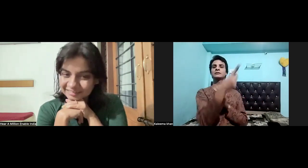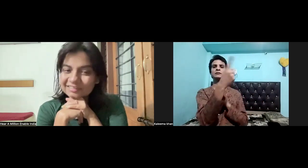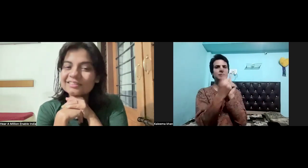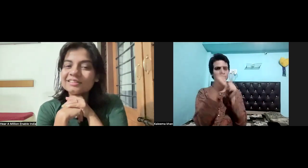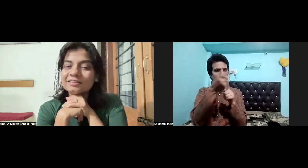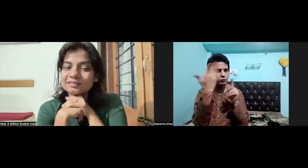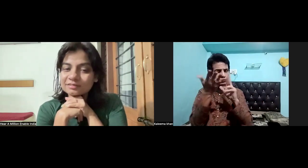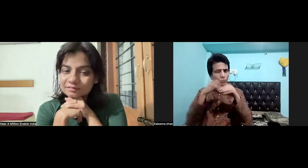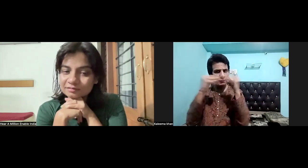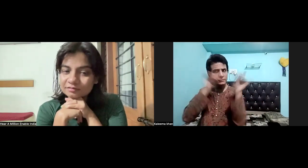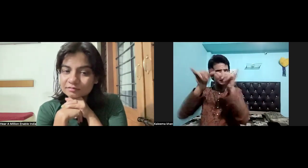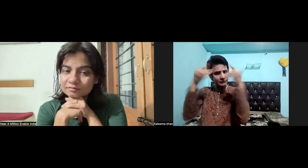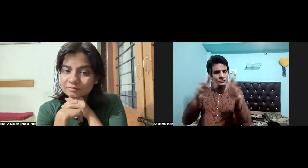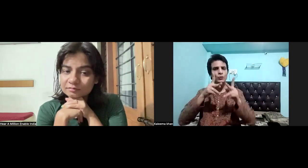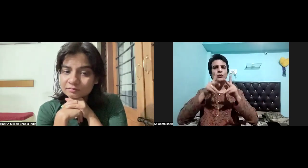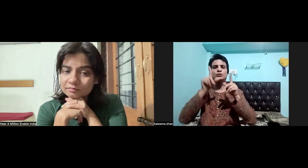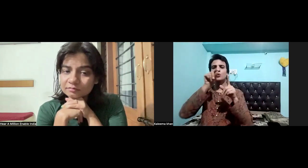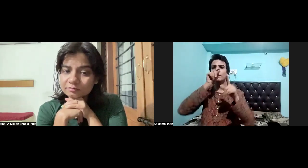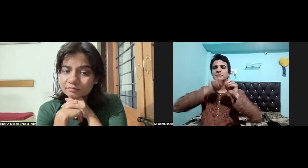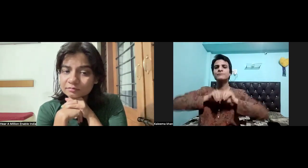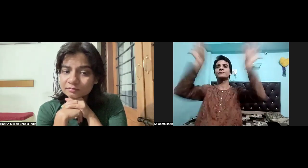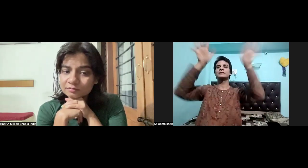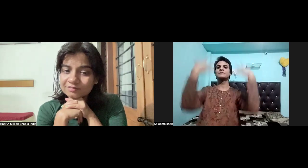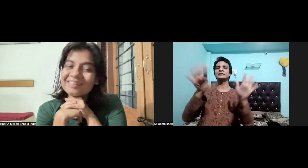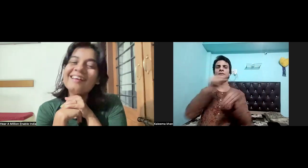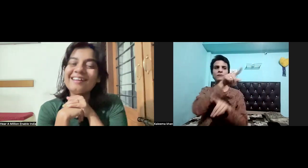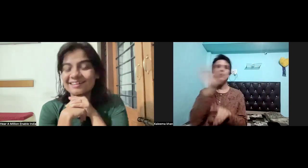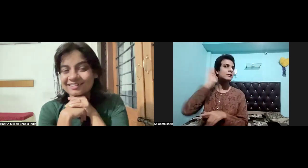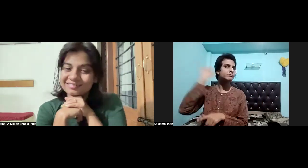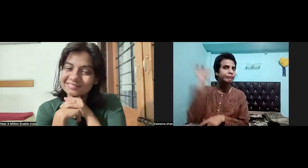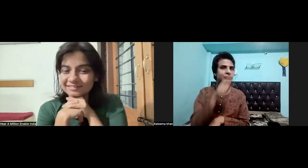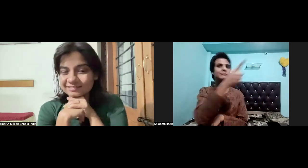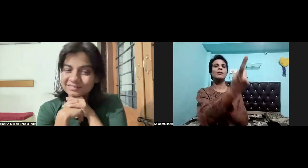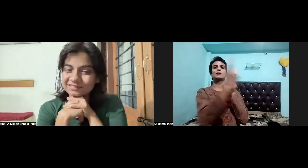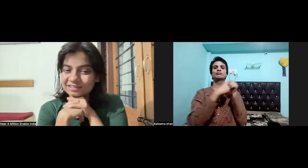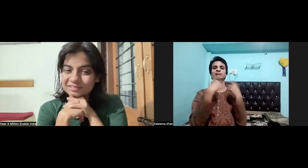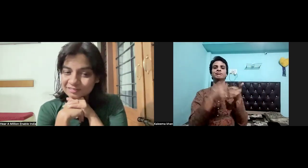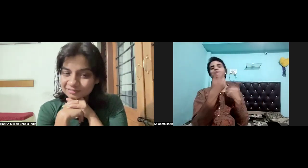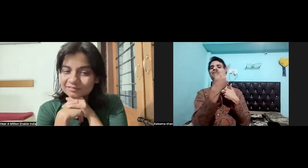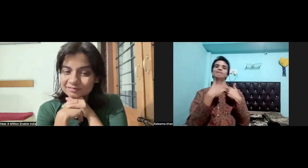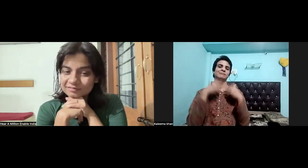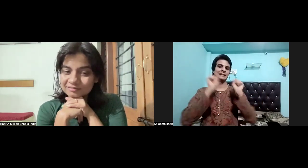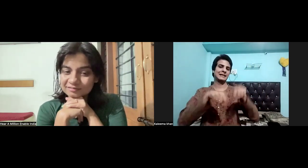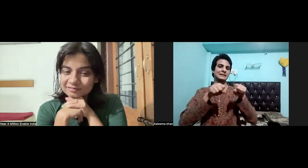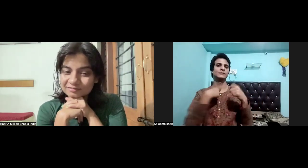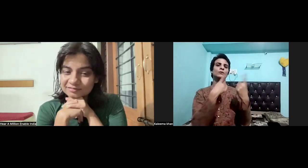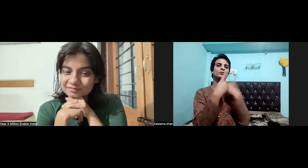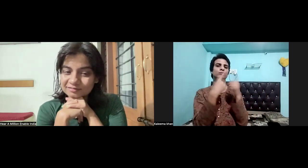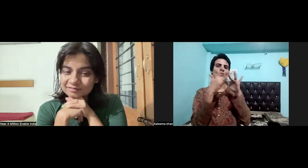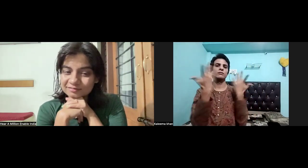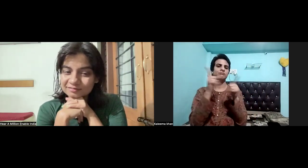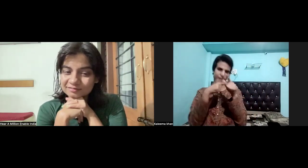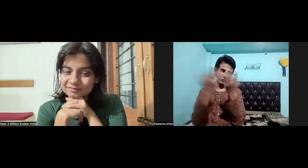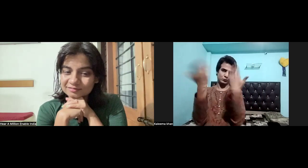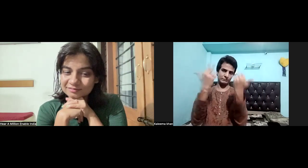So NDS, they contacted me. They told me that you were in Bangalore, and they spread across on Twitter that people got to know that I'm